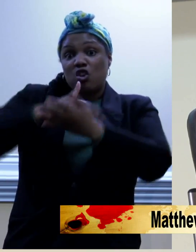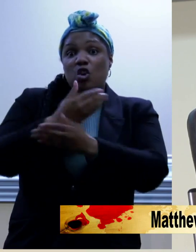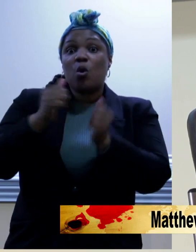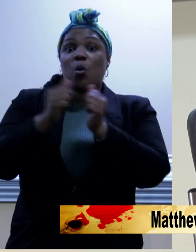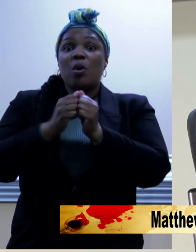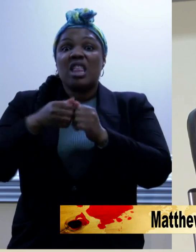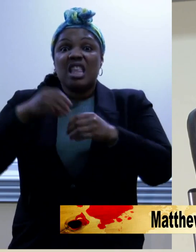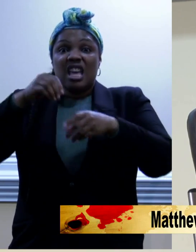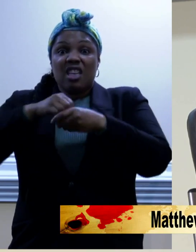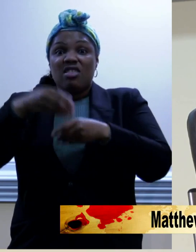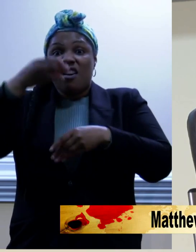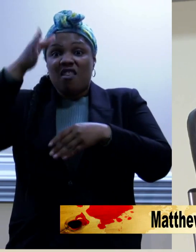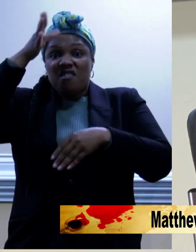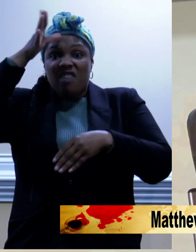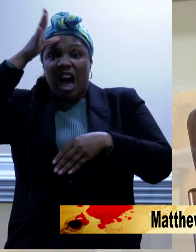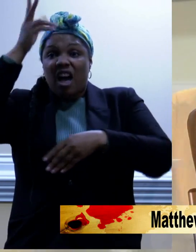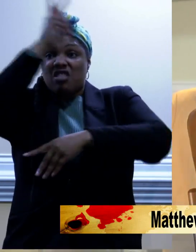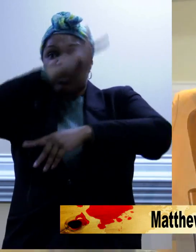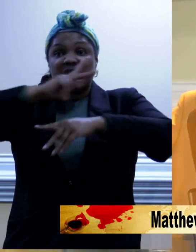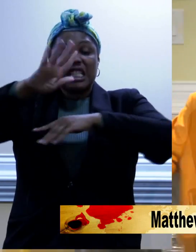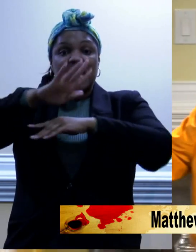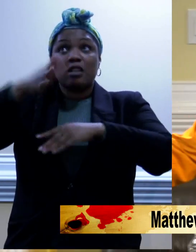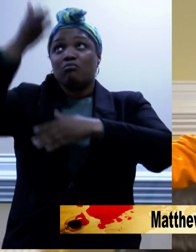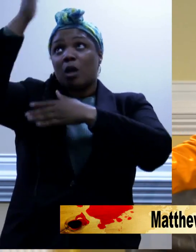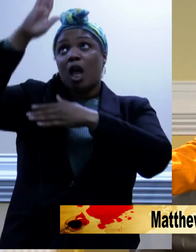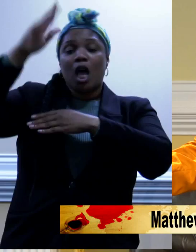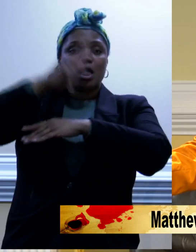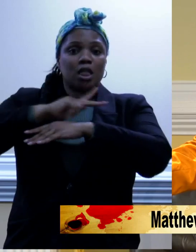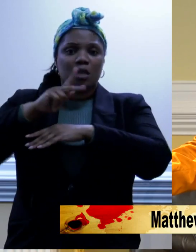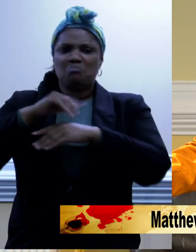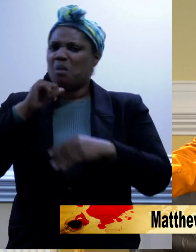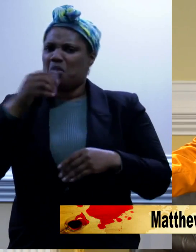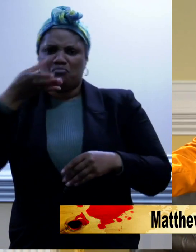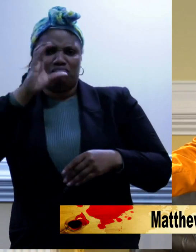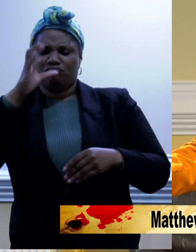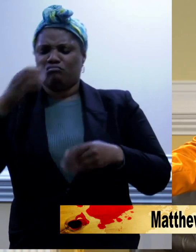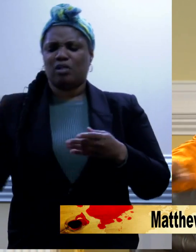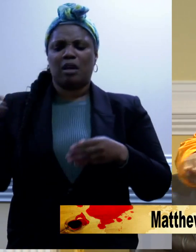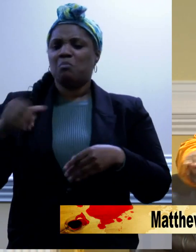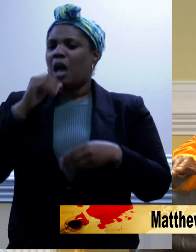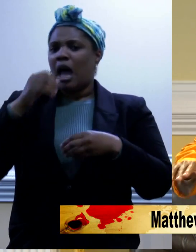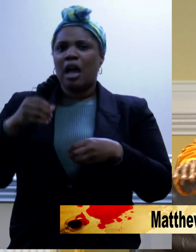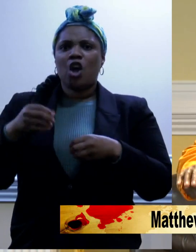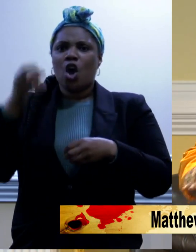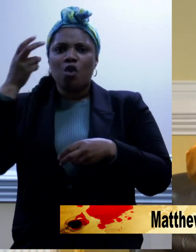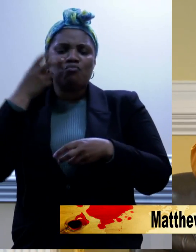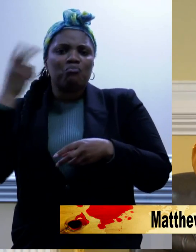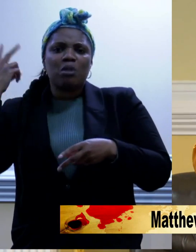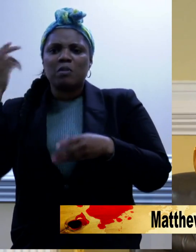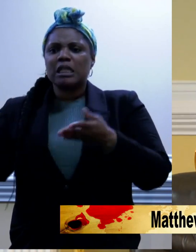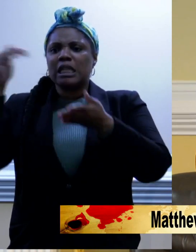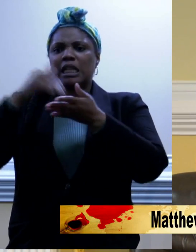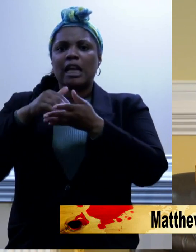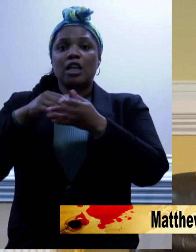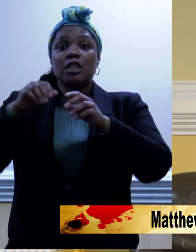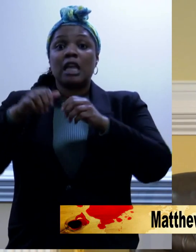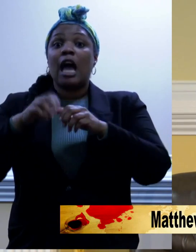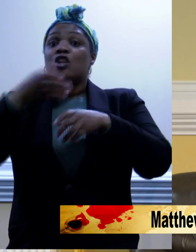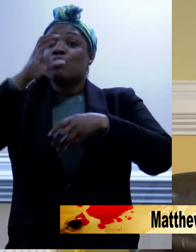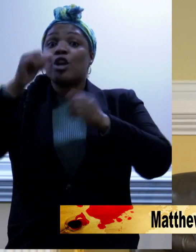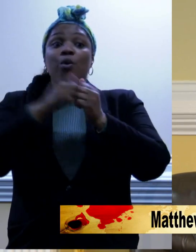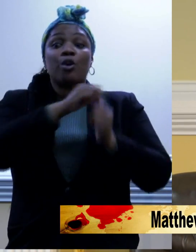you in my Father's kingdom. So he said, I ain't going to drink this no more. I'm not going to observe it no more, drink fruit of the vine until I break it with